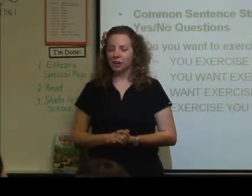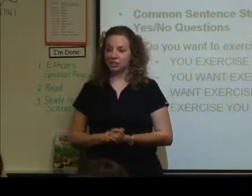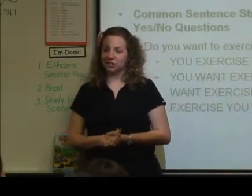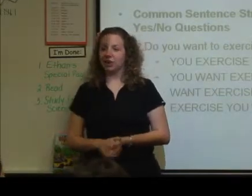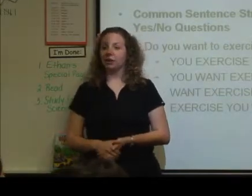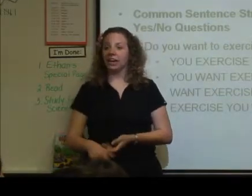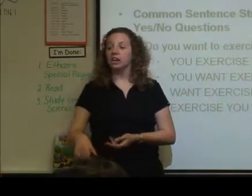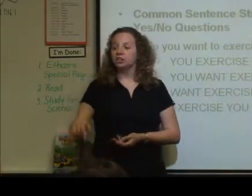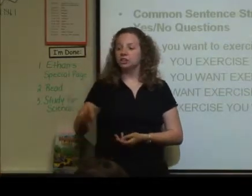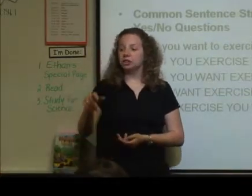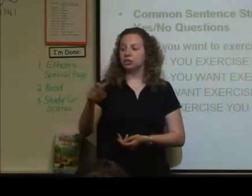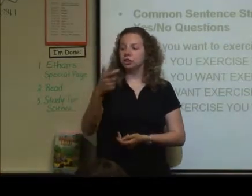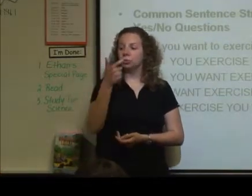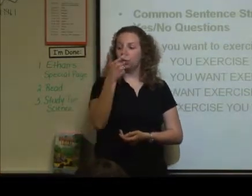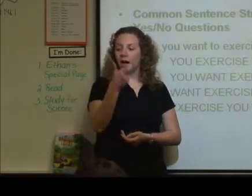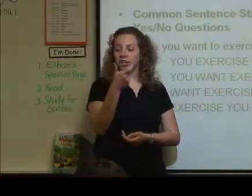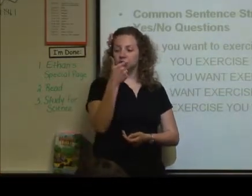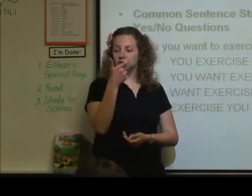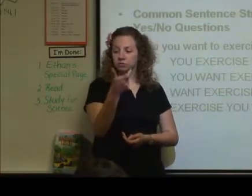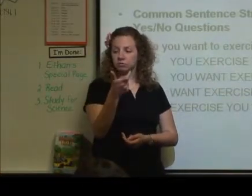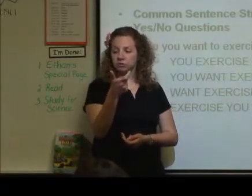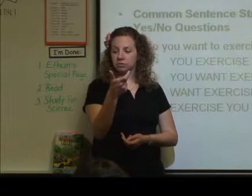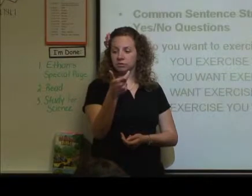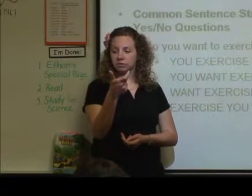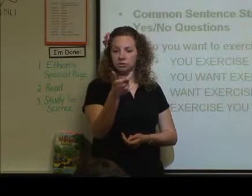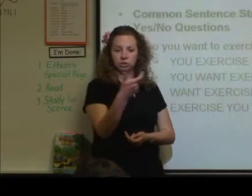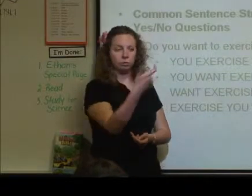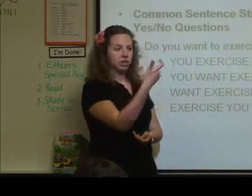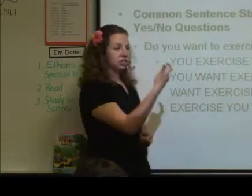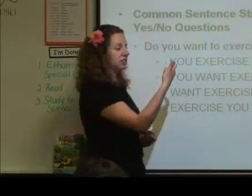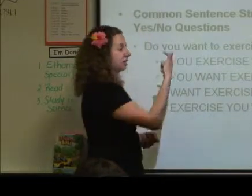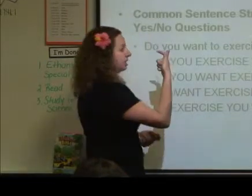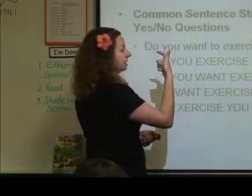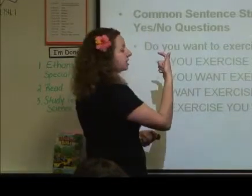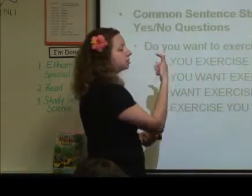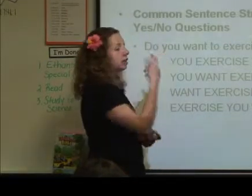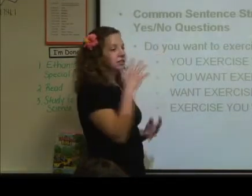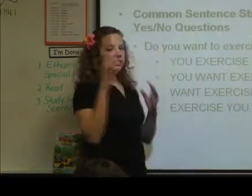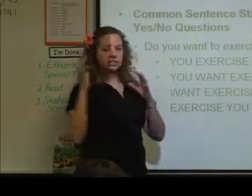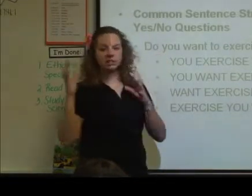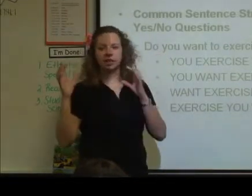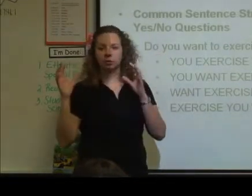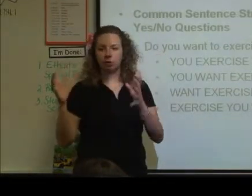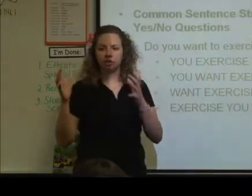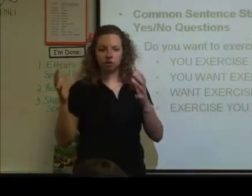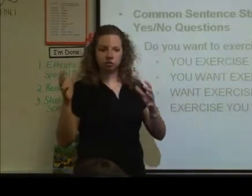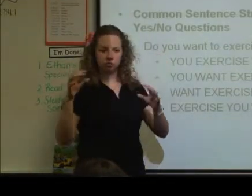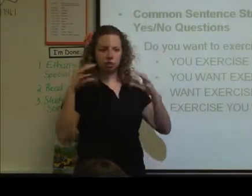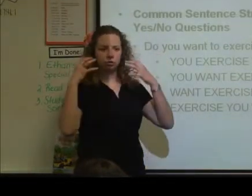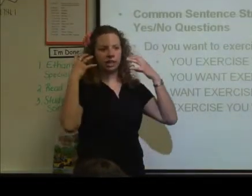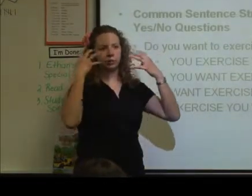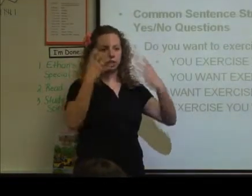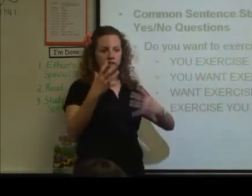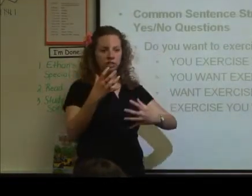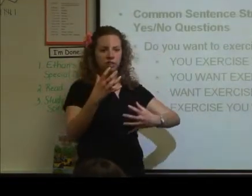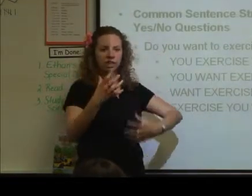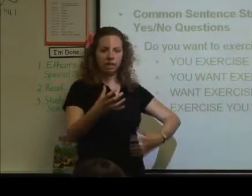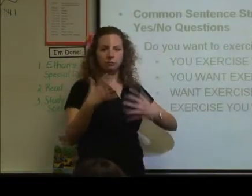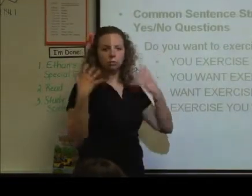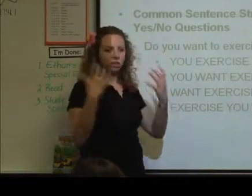Watch TV. Okay. So you do watch. So watch like this. This isn't like watch. You're like watching again. You're